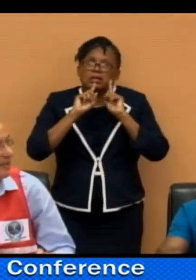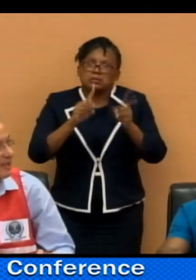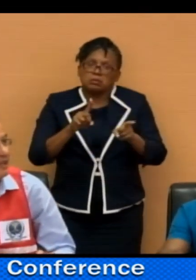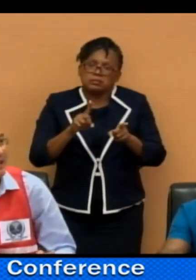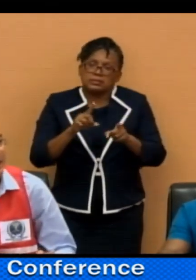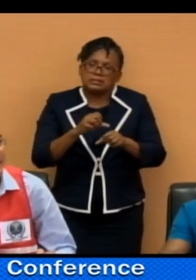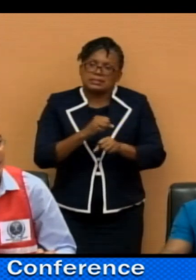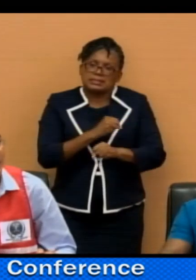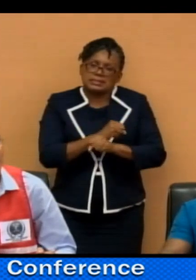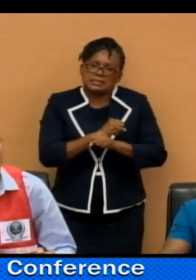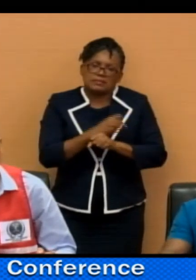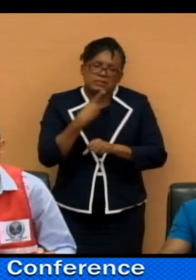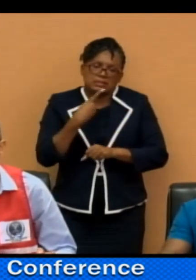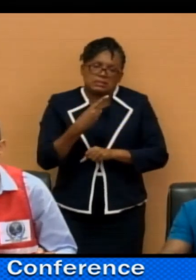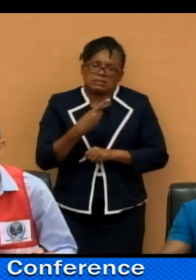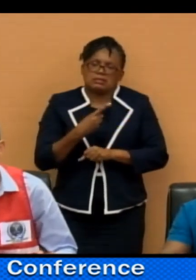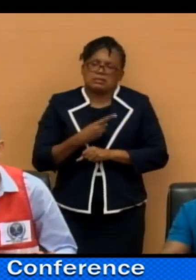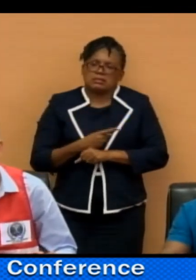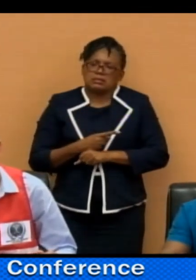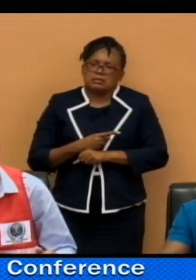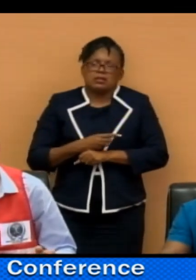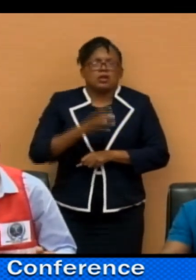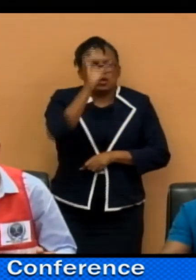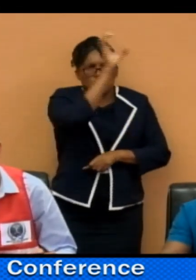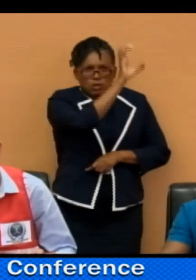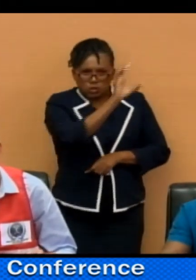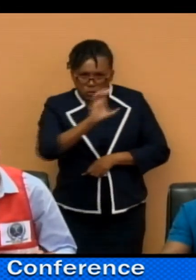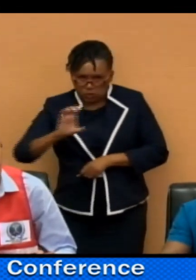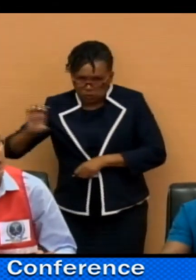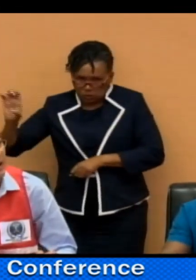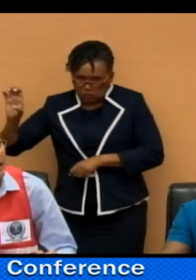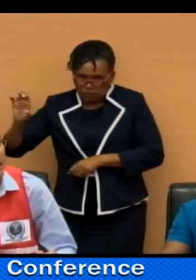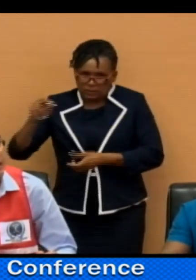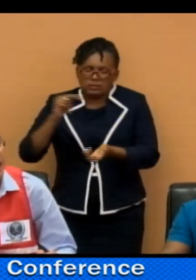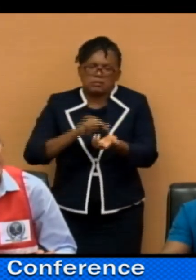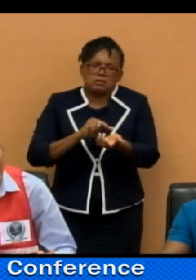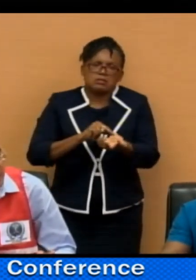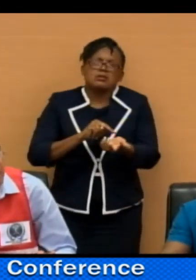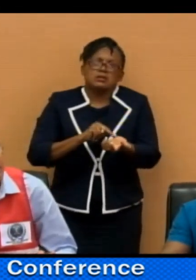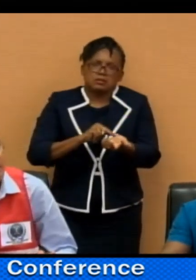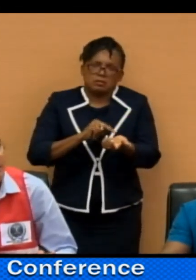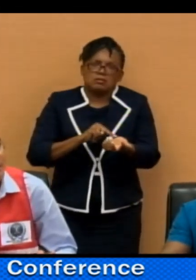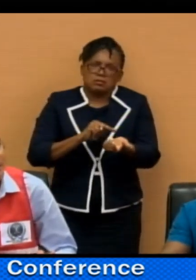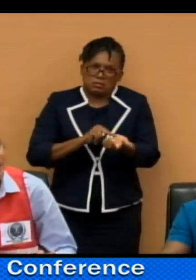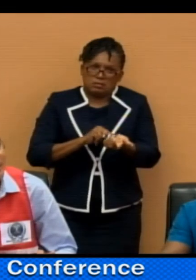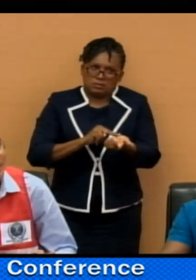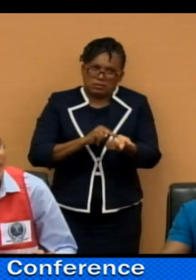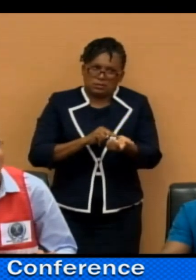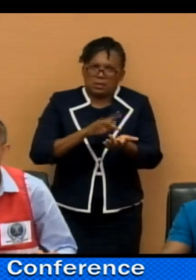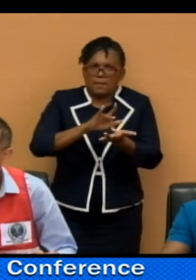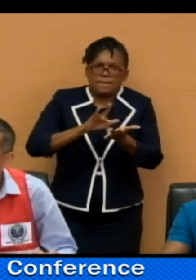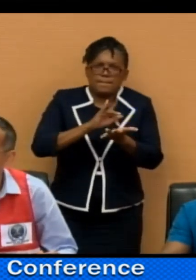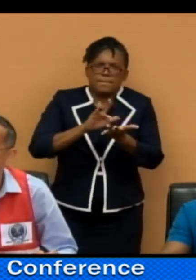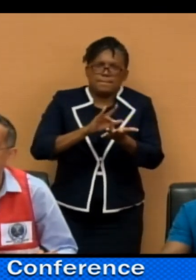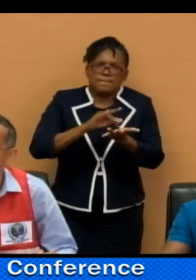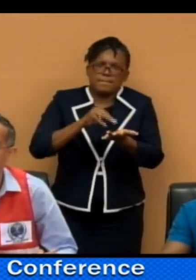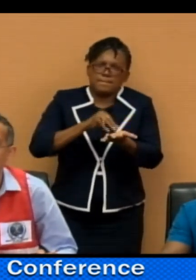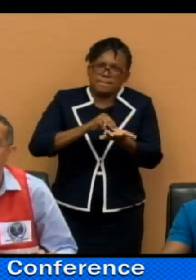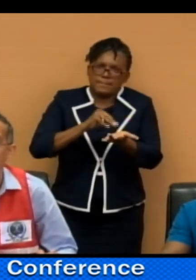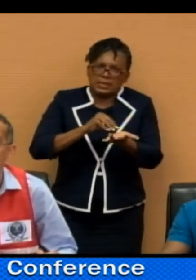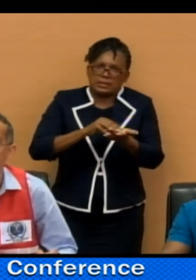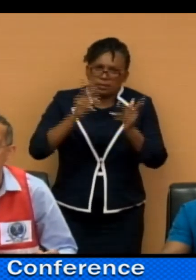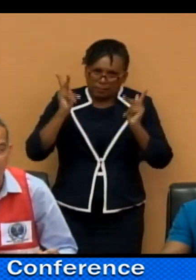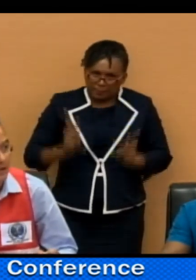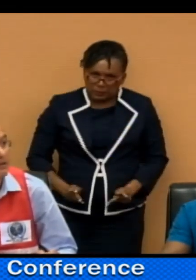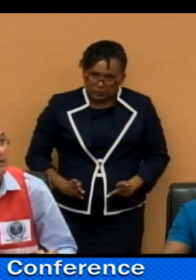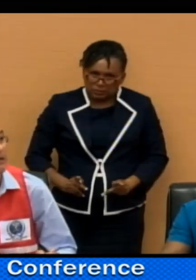say that the contingent of Cuban medical personnel arrived in Grenada last night, are resting at a hotel. They